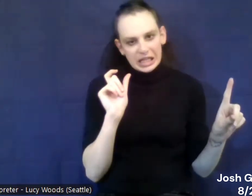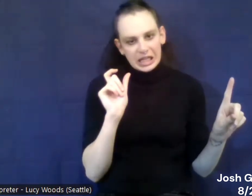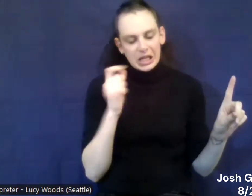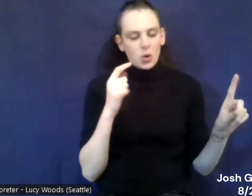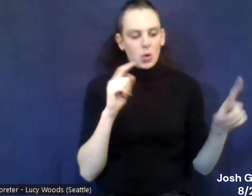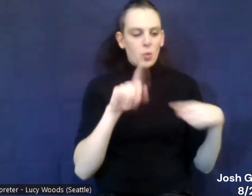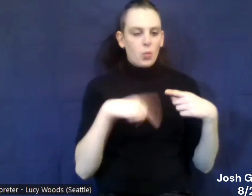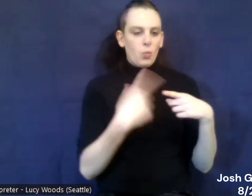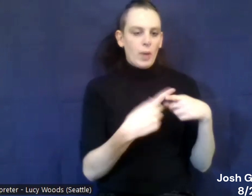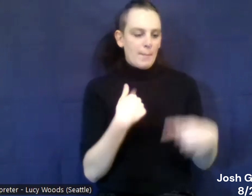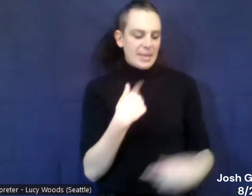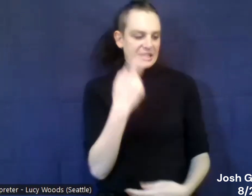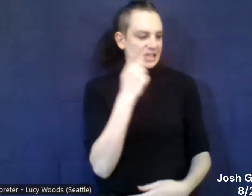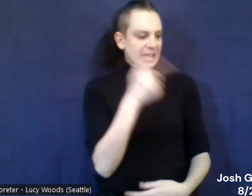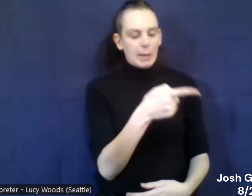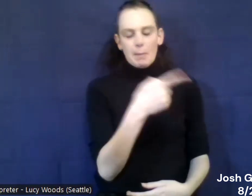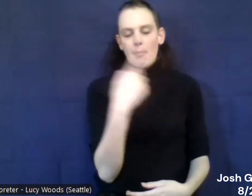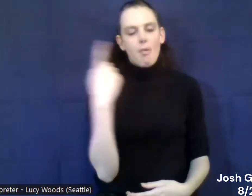him.